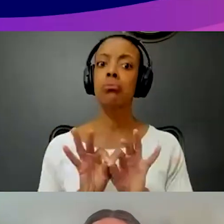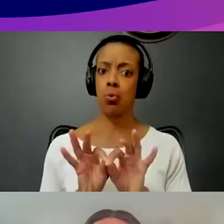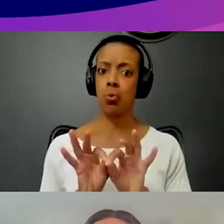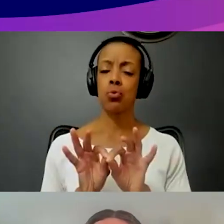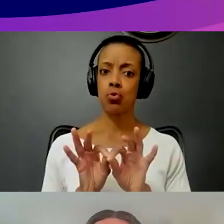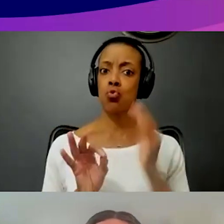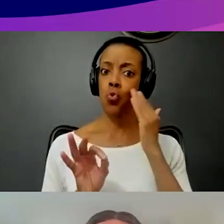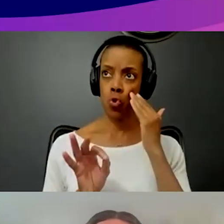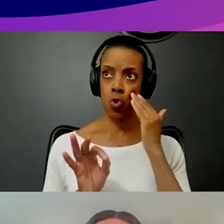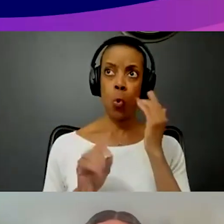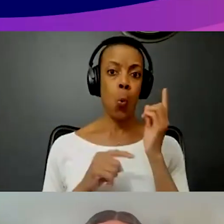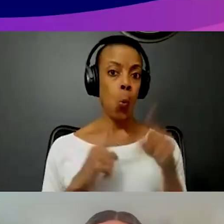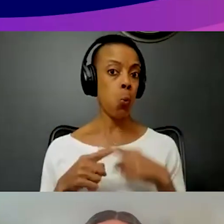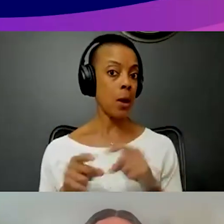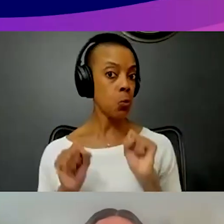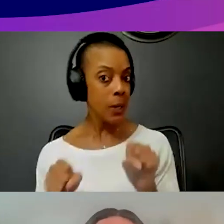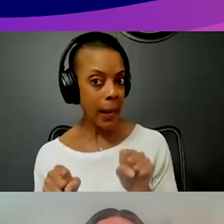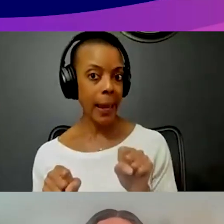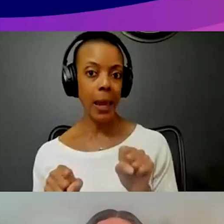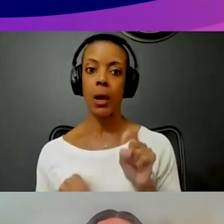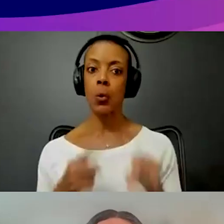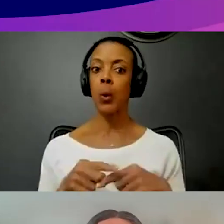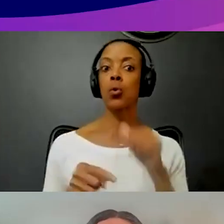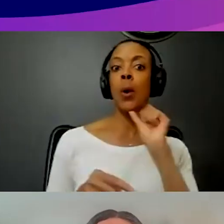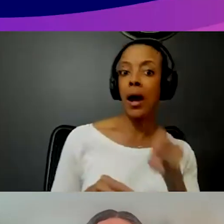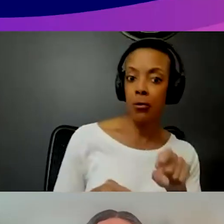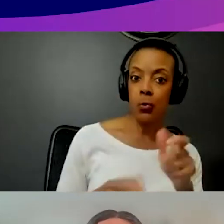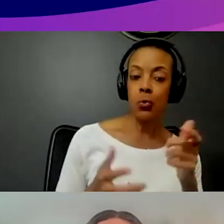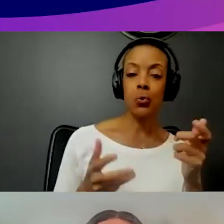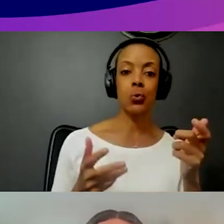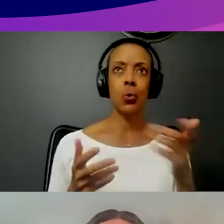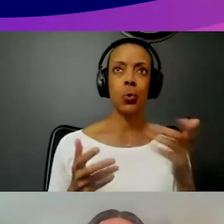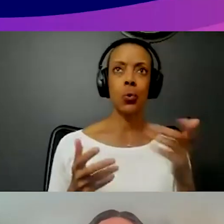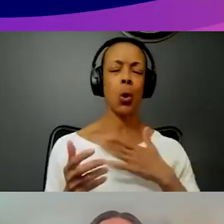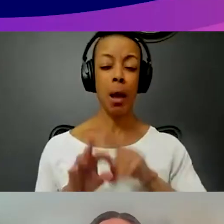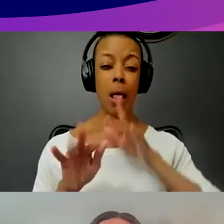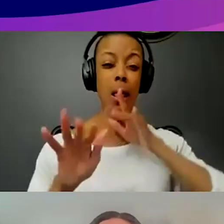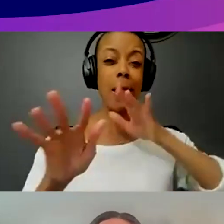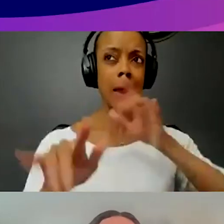and situations it's required to report. Sorry, I'm talking fast. I need to slow down.